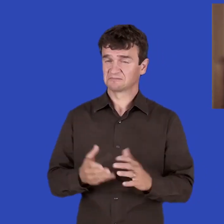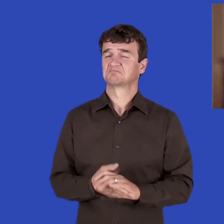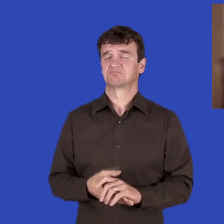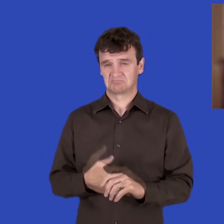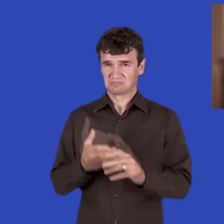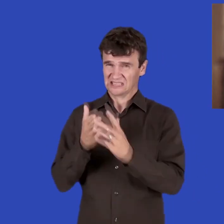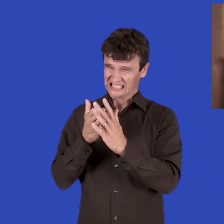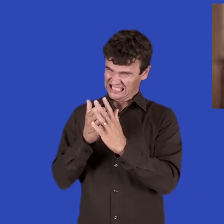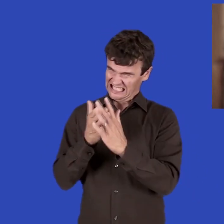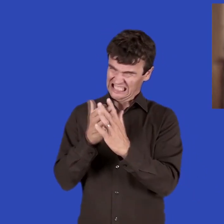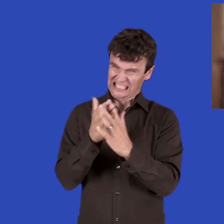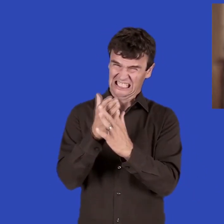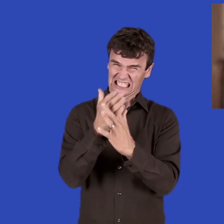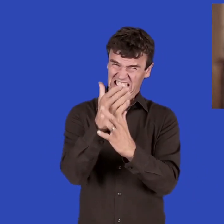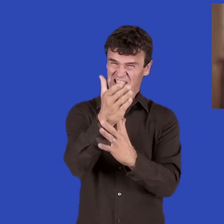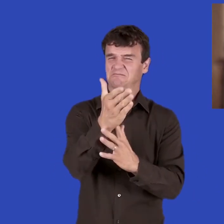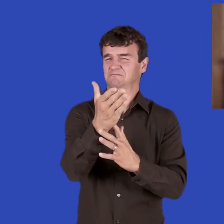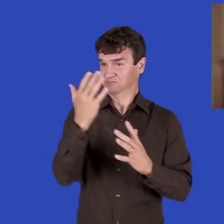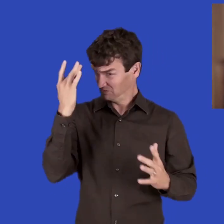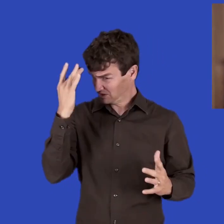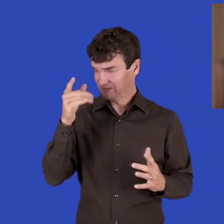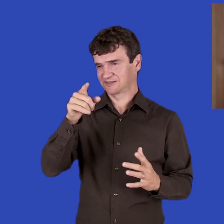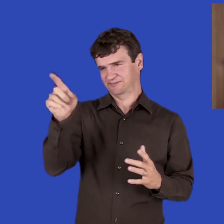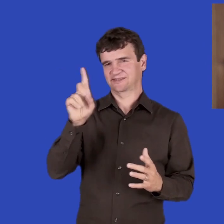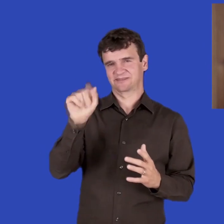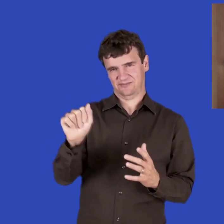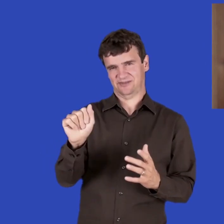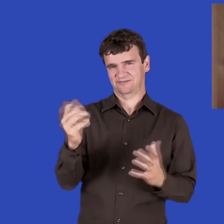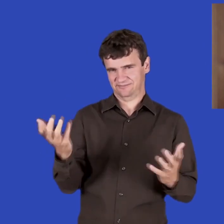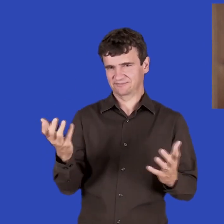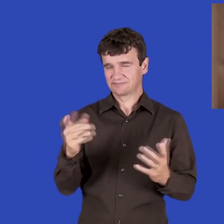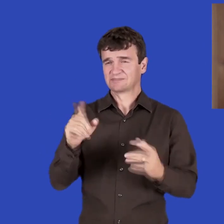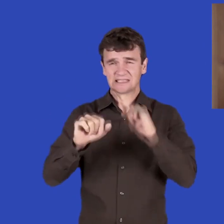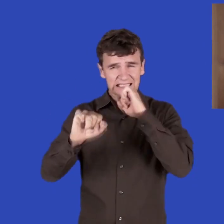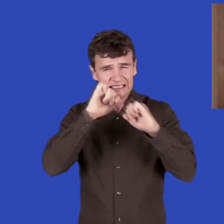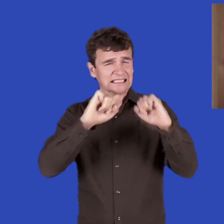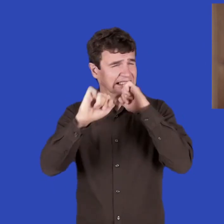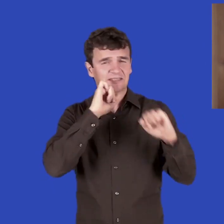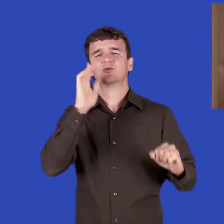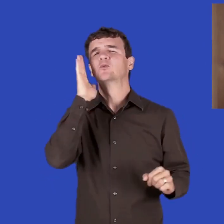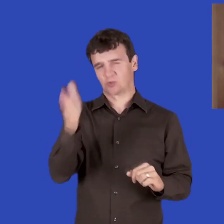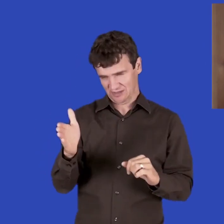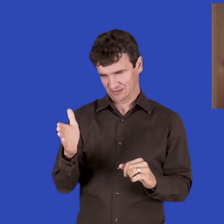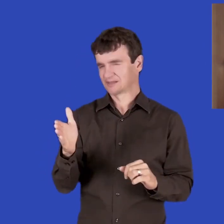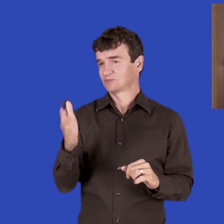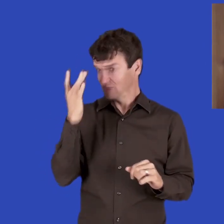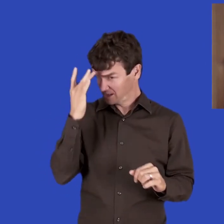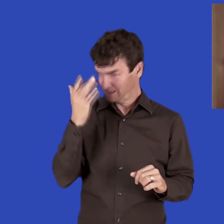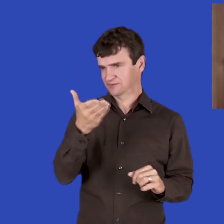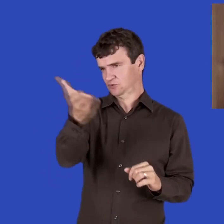I would say this. You are in a more difficult situation than able-bodied students. That's number